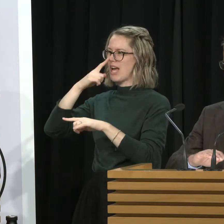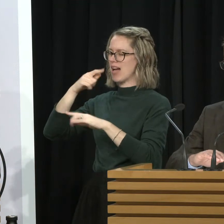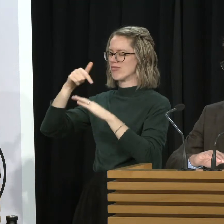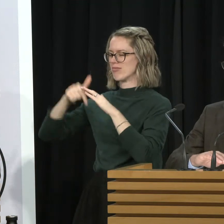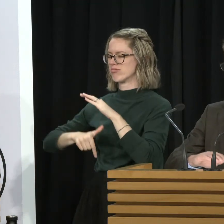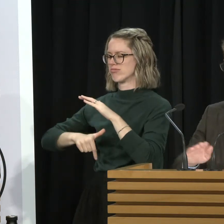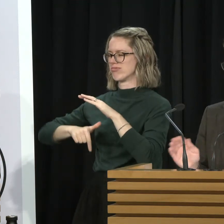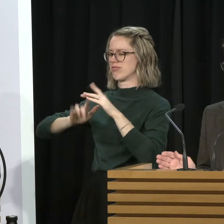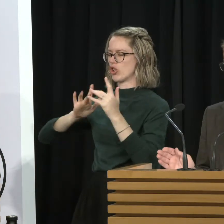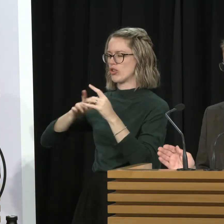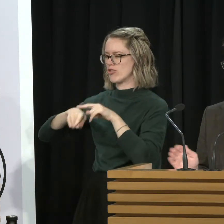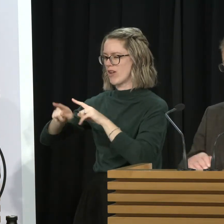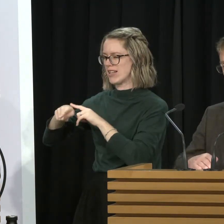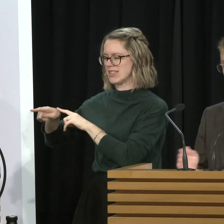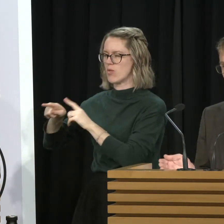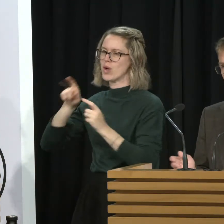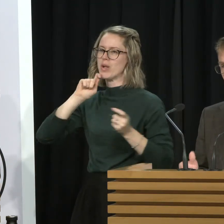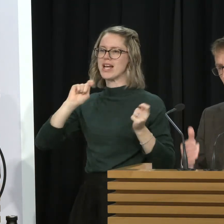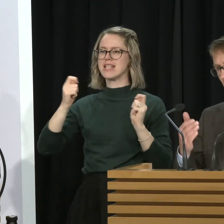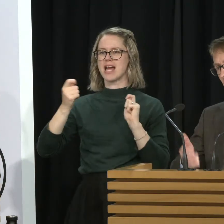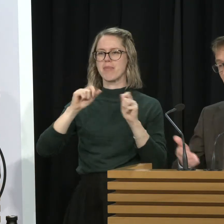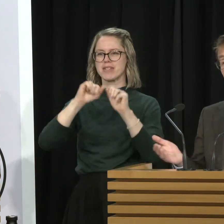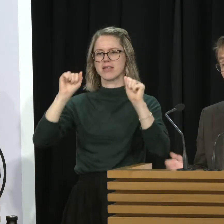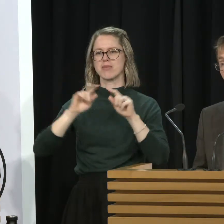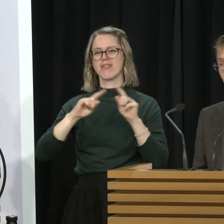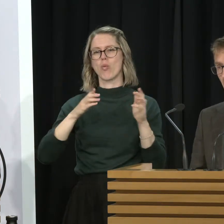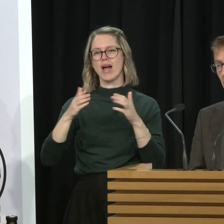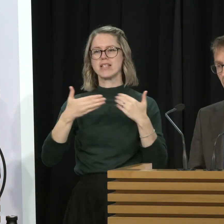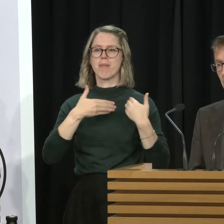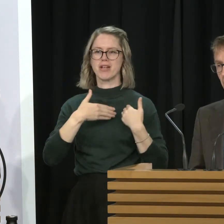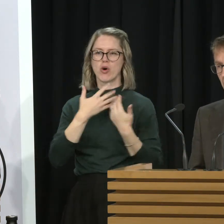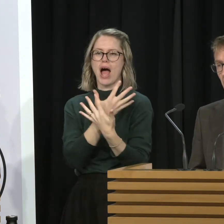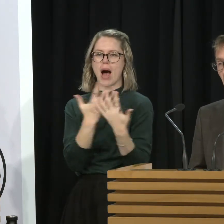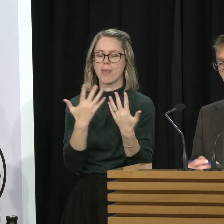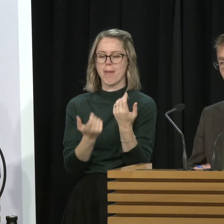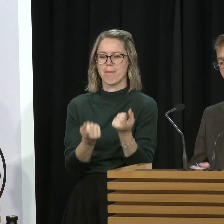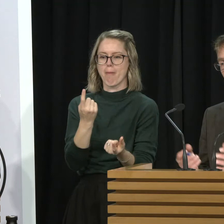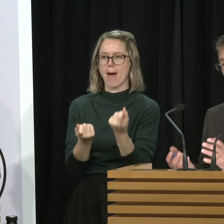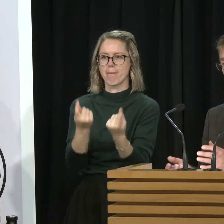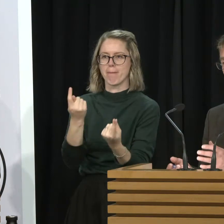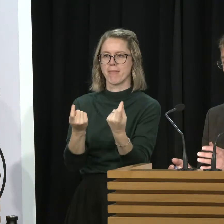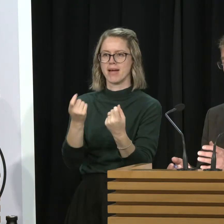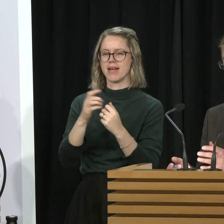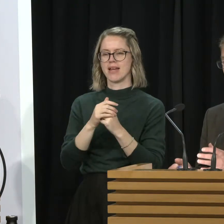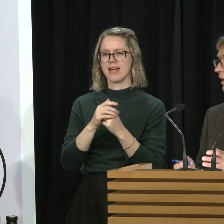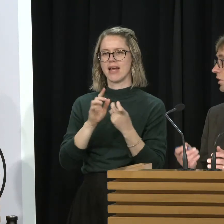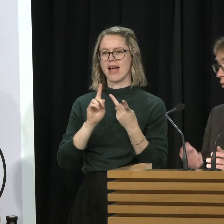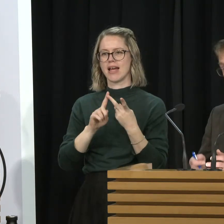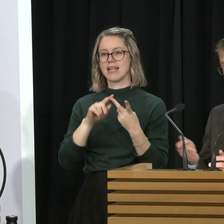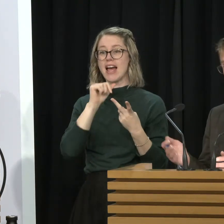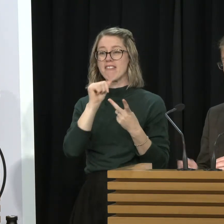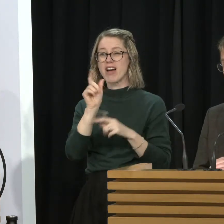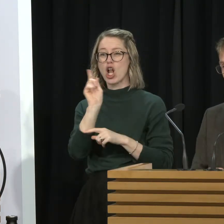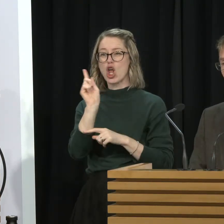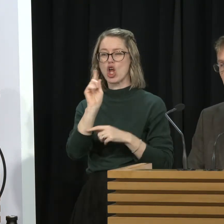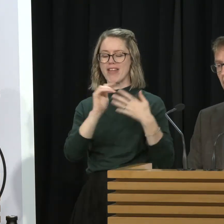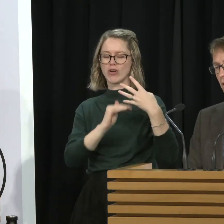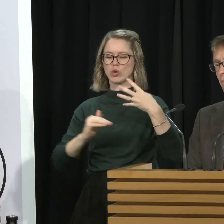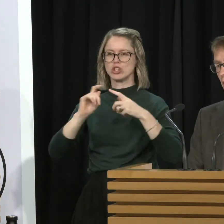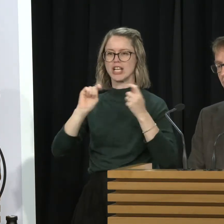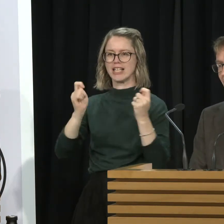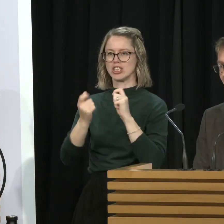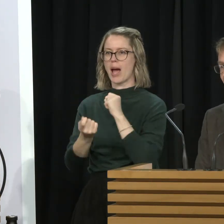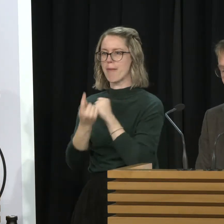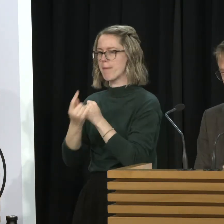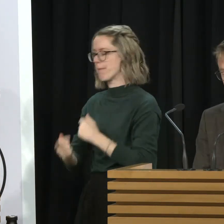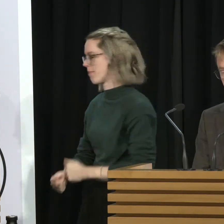so we would adapt it and use it a bit differently depending on the number of cases and also whether there was an alert level change in place at the